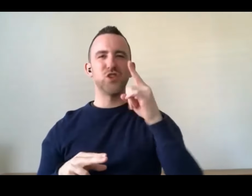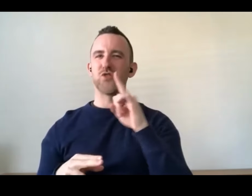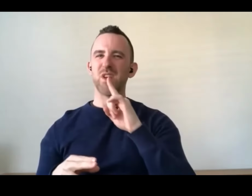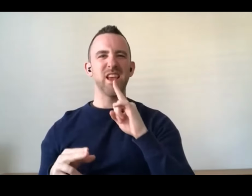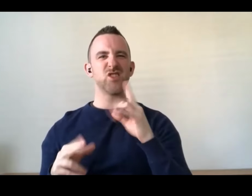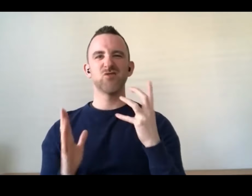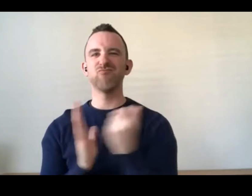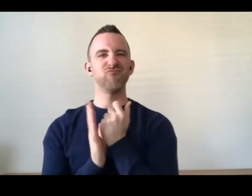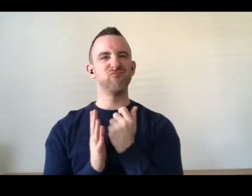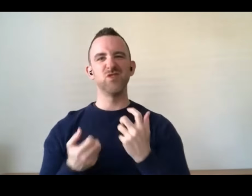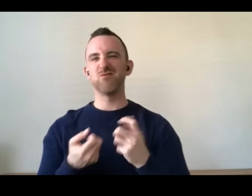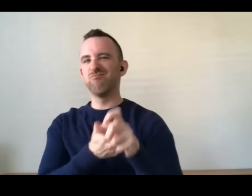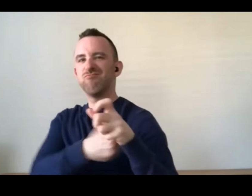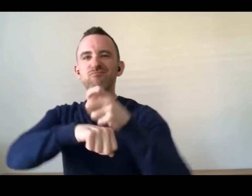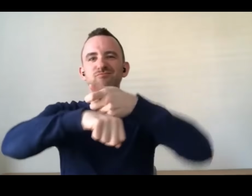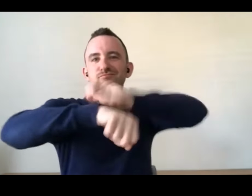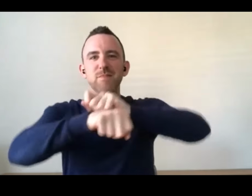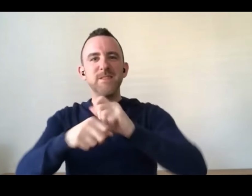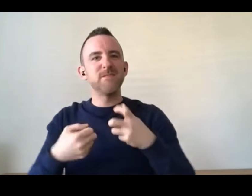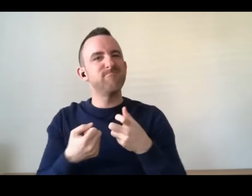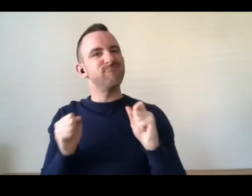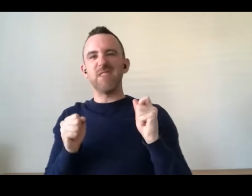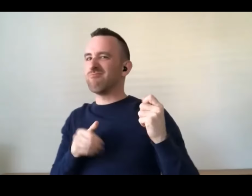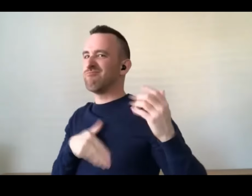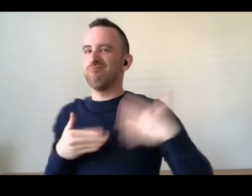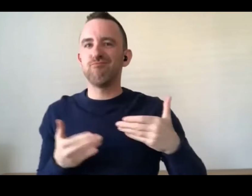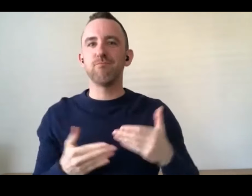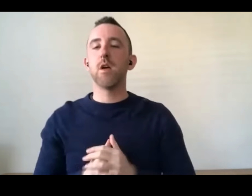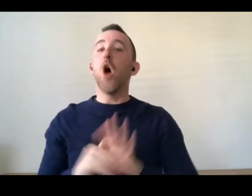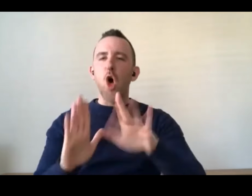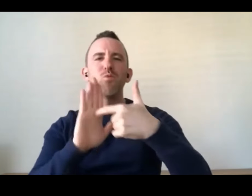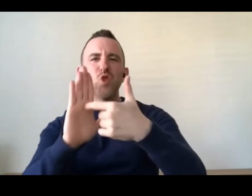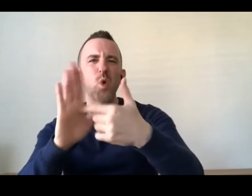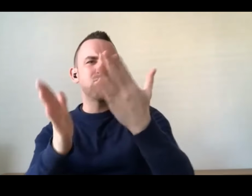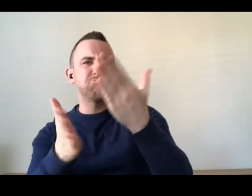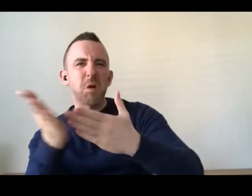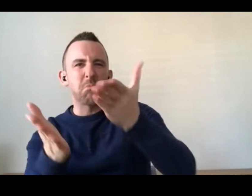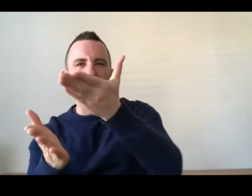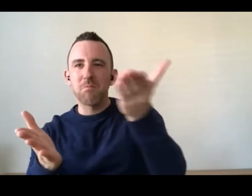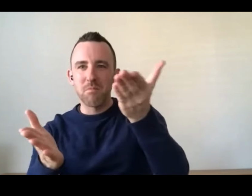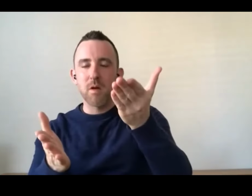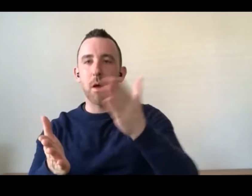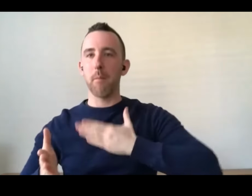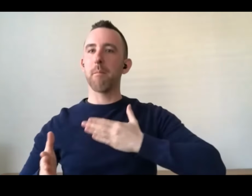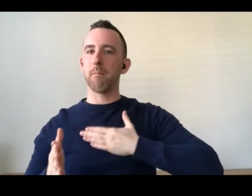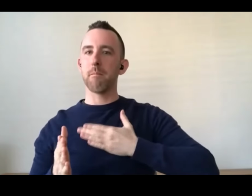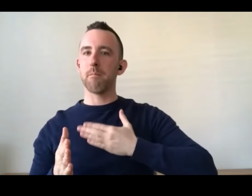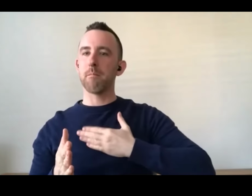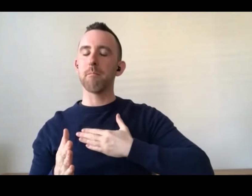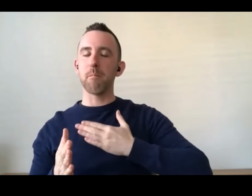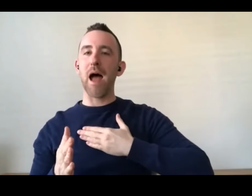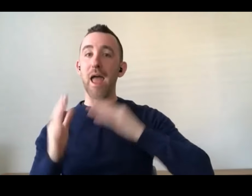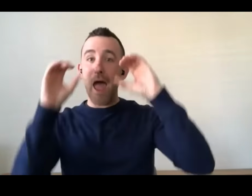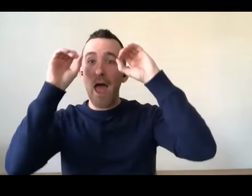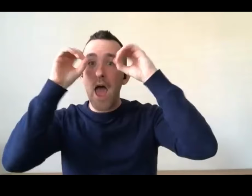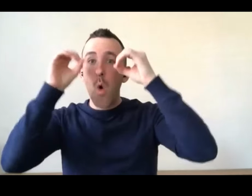for it, right? And let's, you know what, actually, let's show some examples. If my owl Hedwig could show us